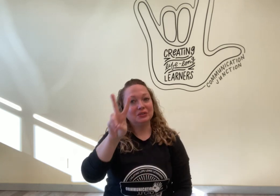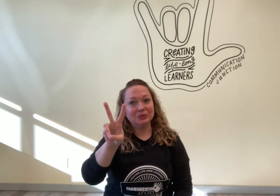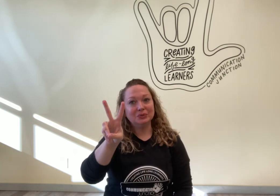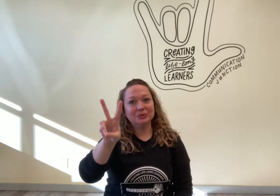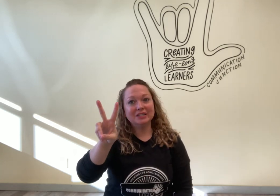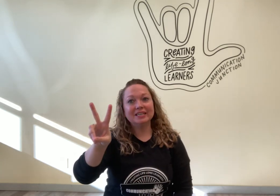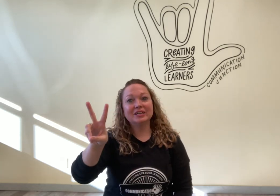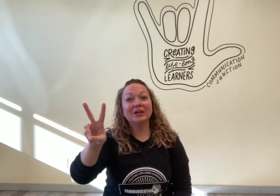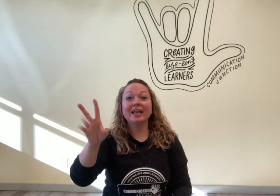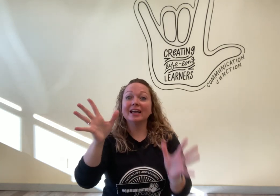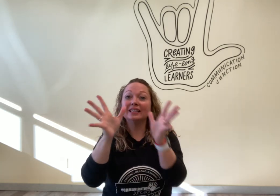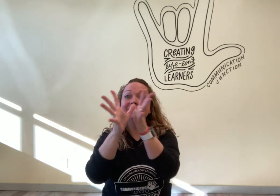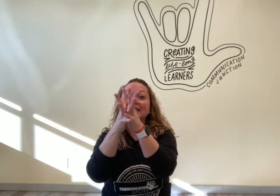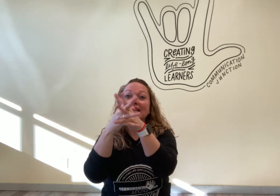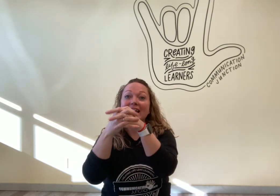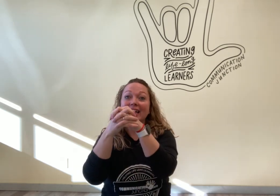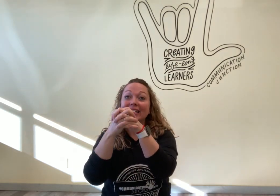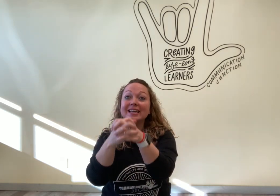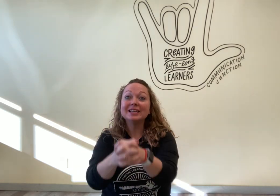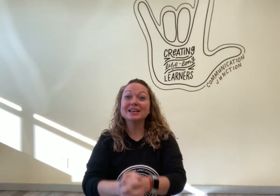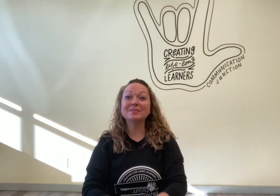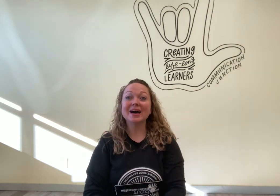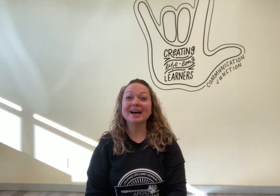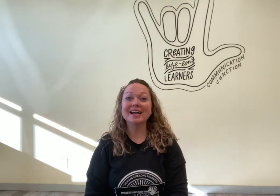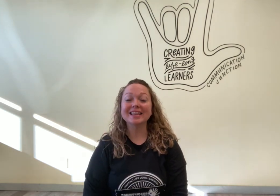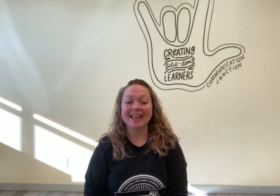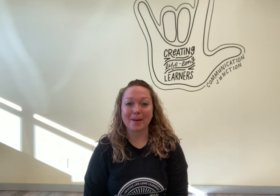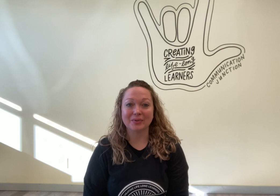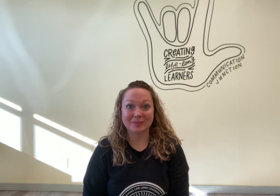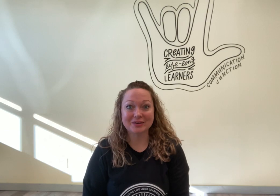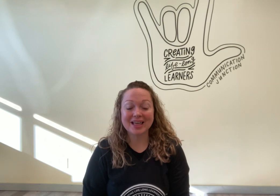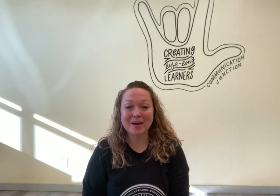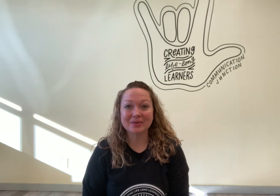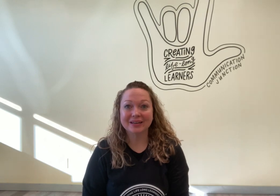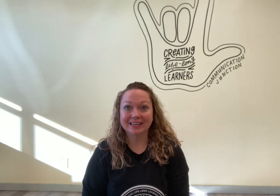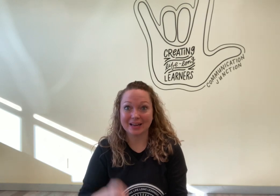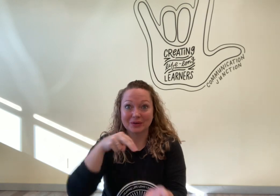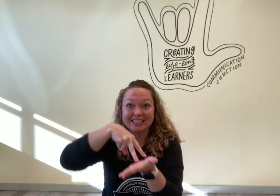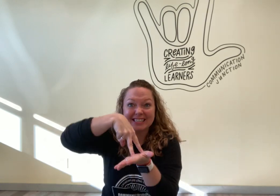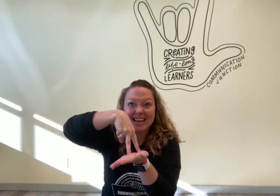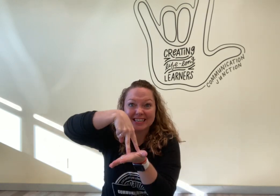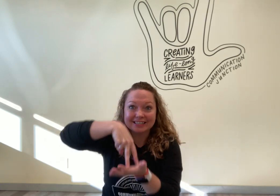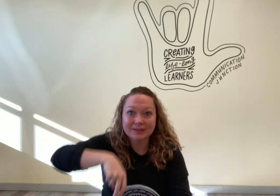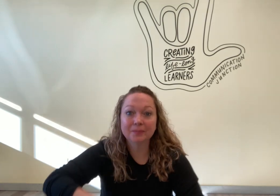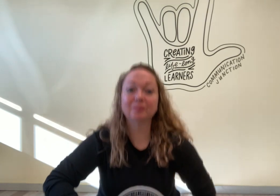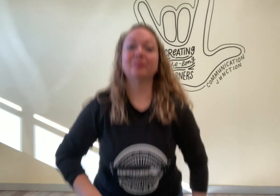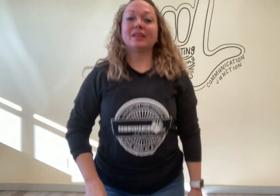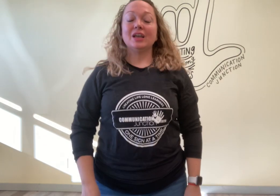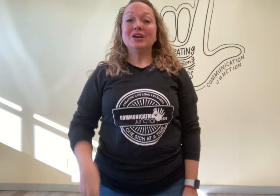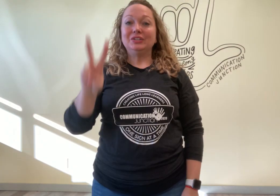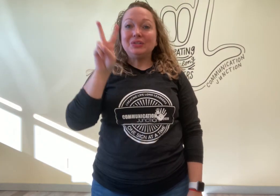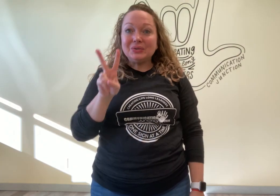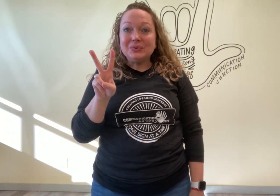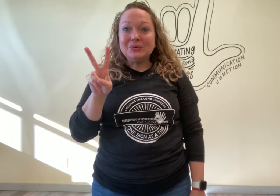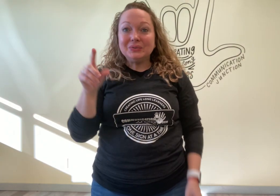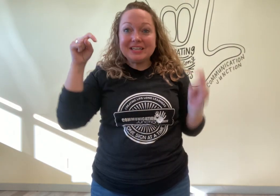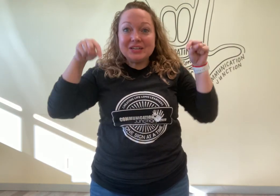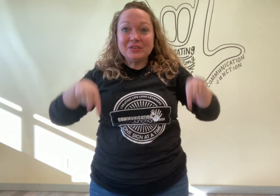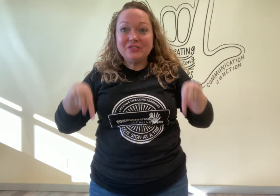2 little hands lay in my lap. Put them in your lap. And now we're gonna stand. 2 little